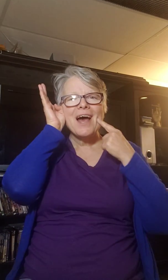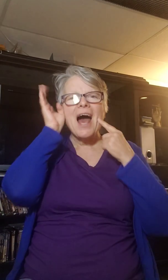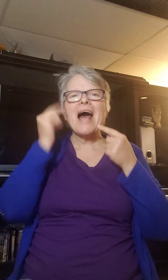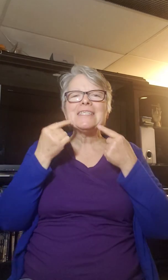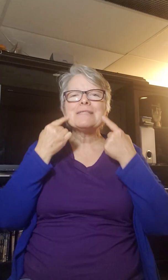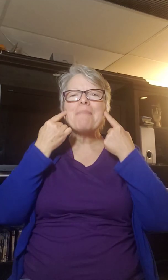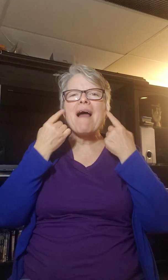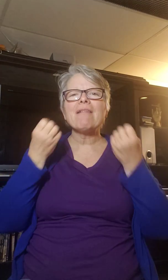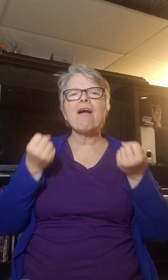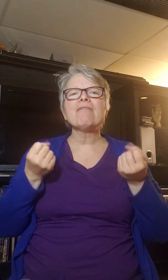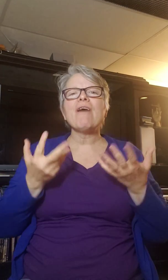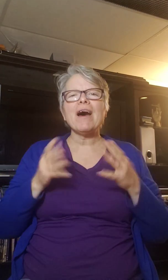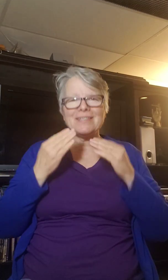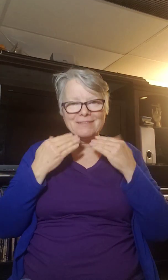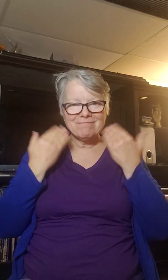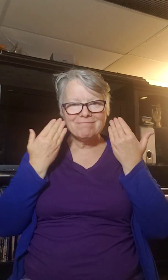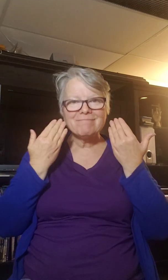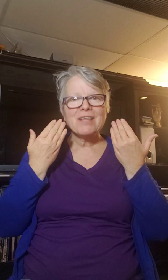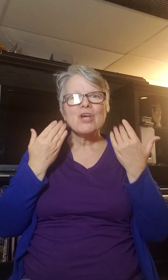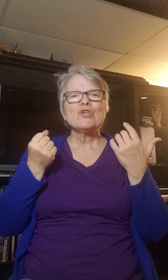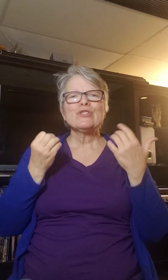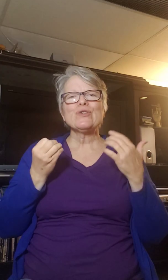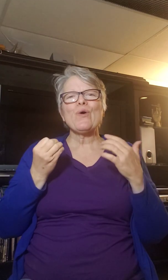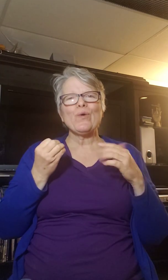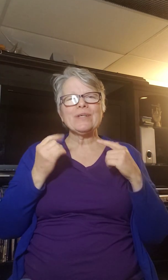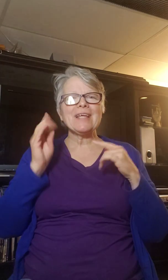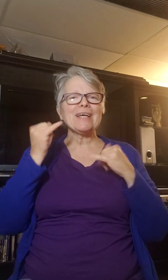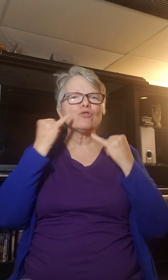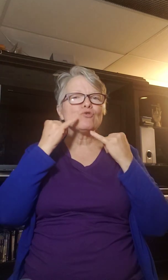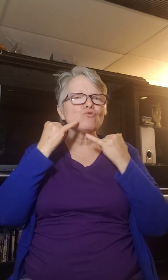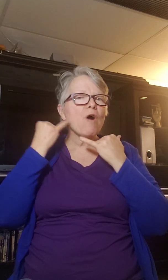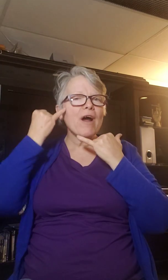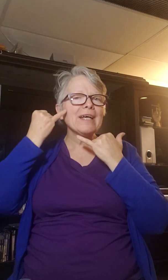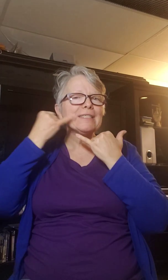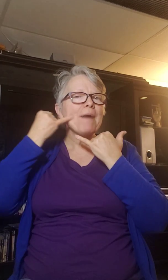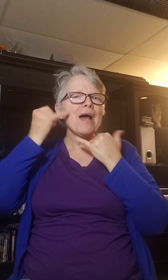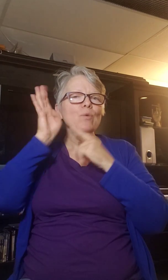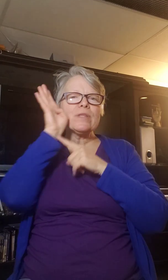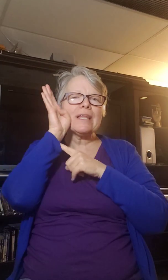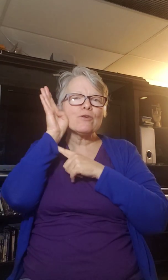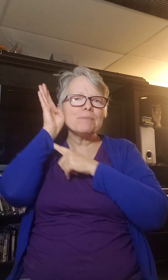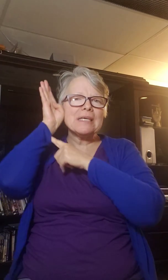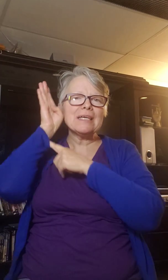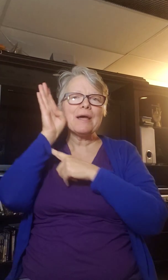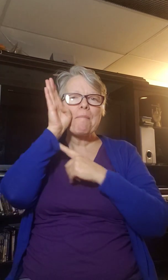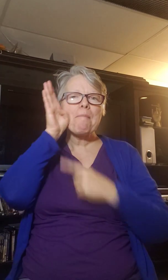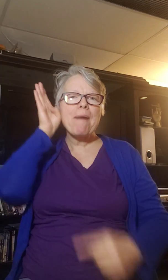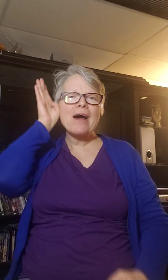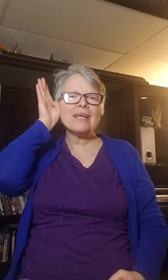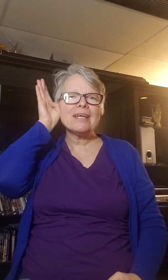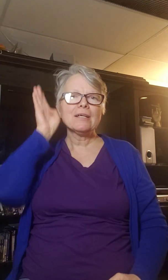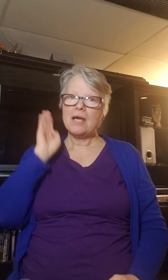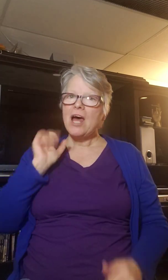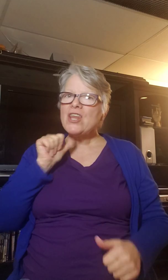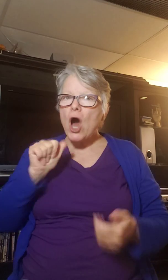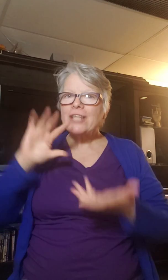I smile a lot. So it's like drawing a smile with the letter B, Bonnie. Not to